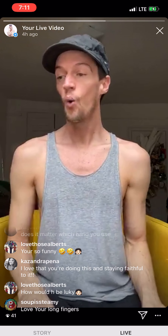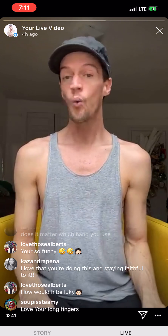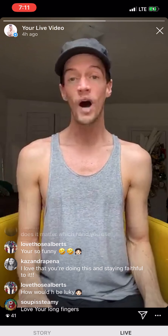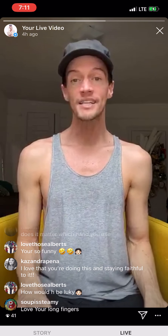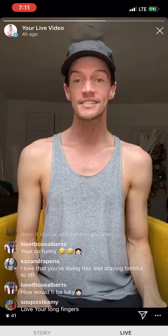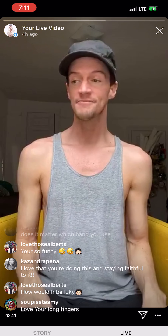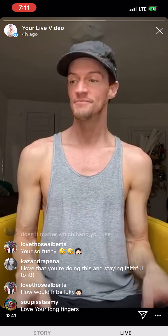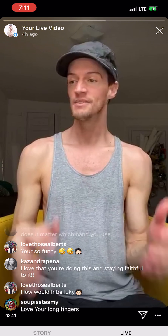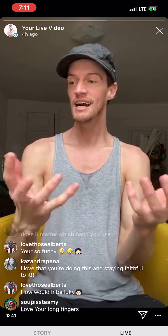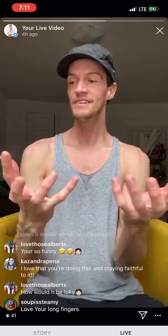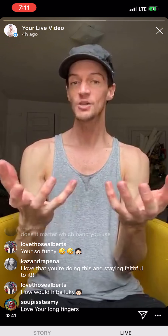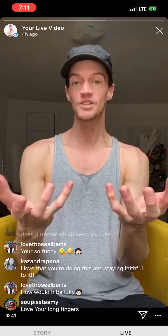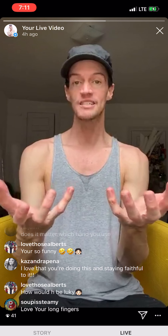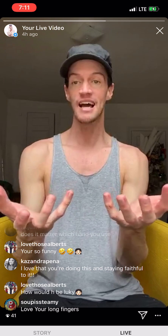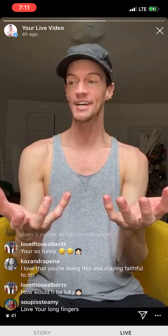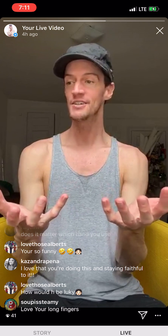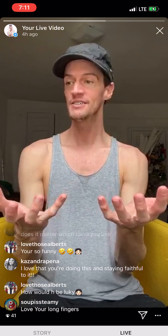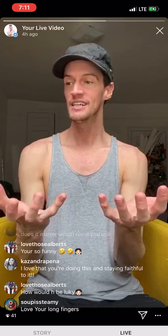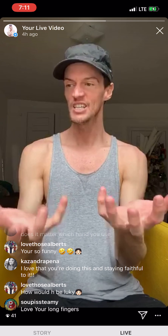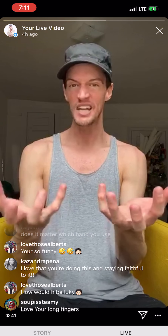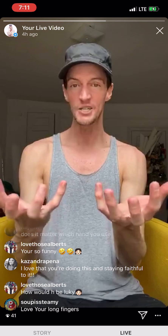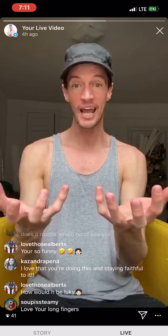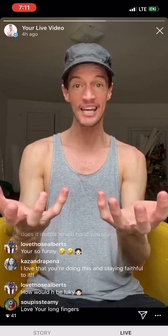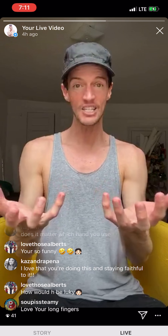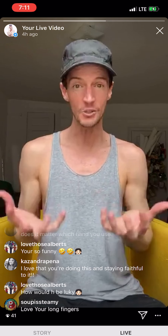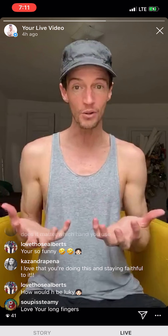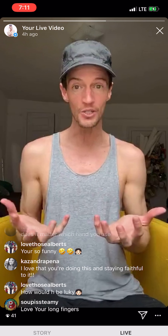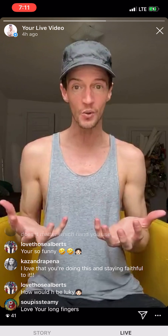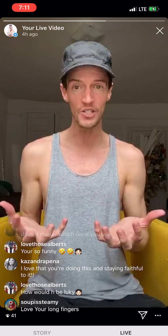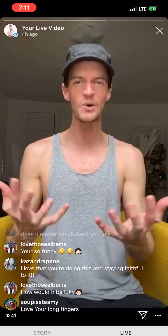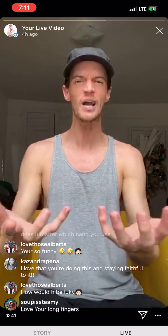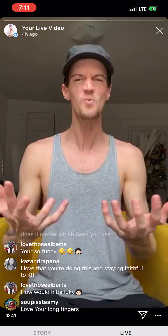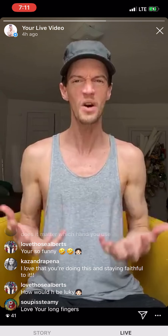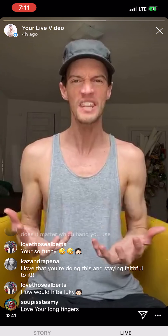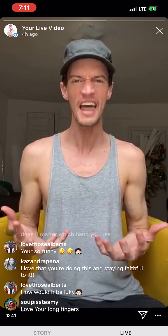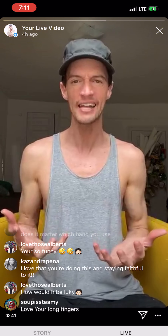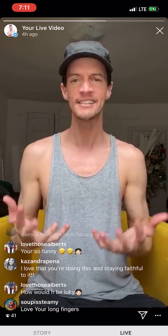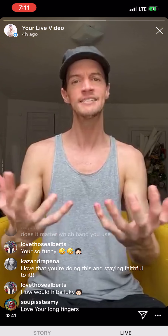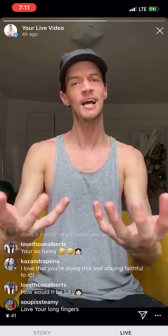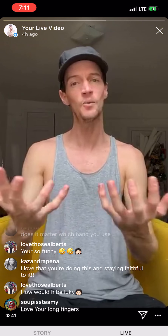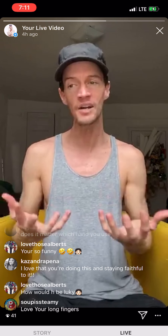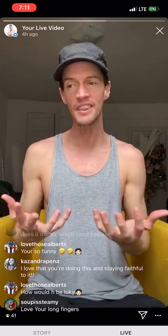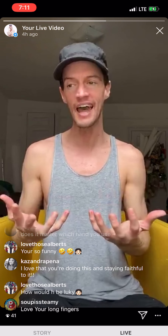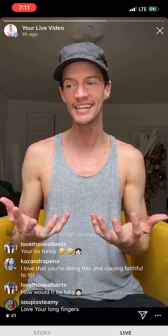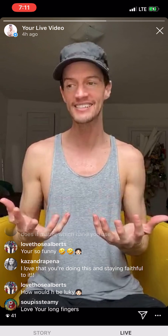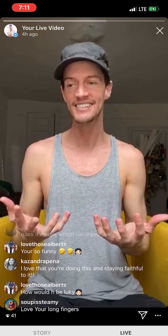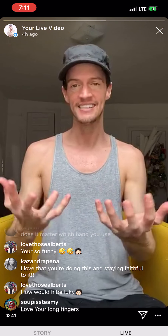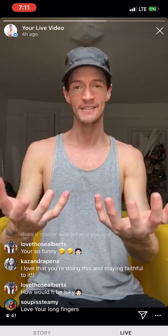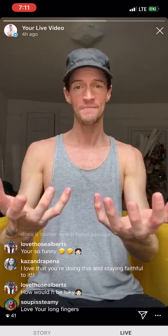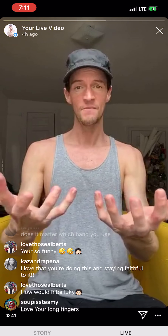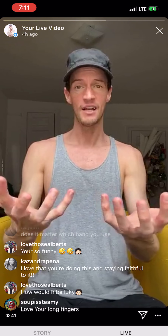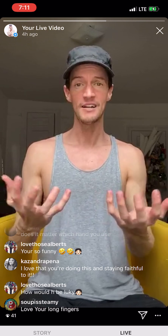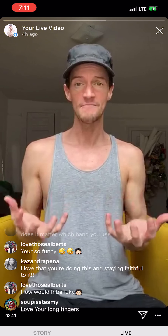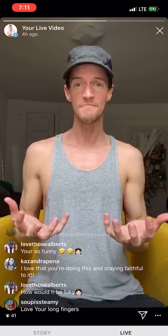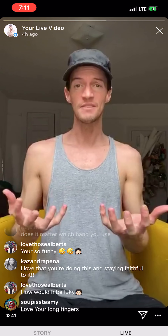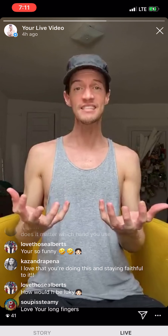Want. Covet or desire. You take your hands and you pull it towards you. I want that. I want that. Um, this is